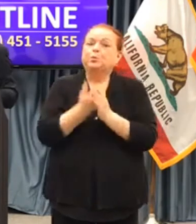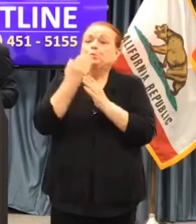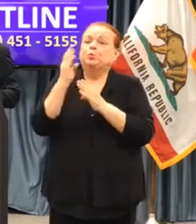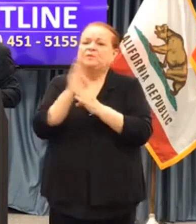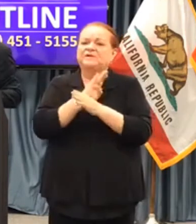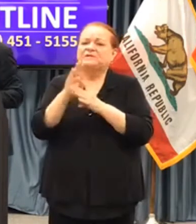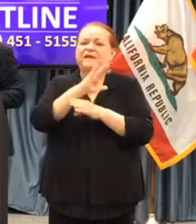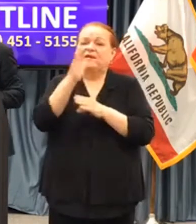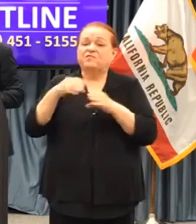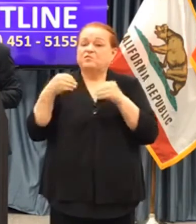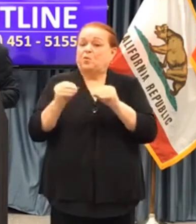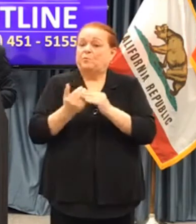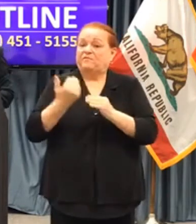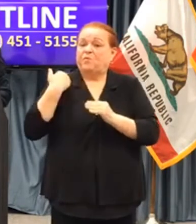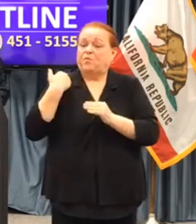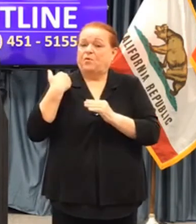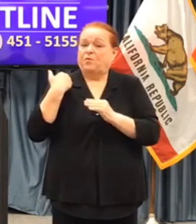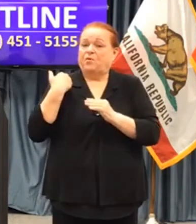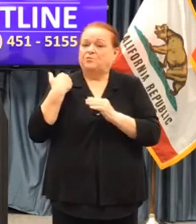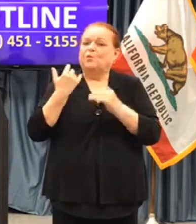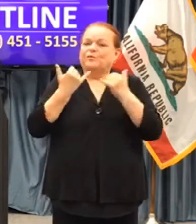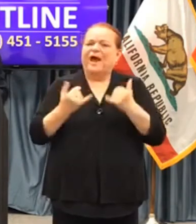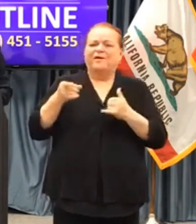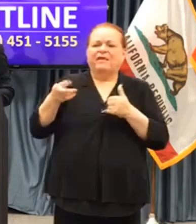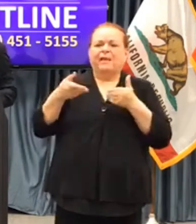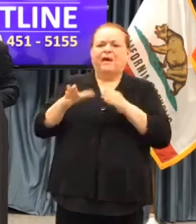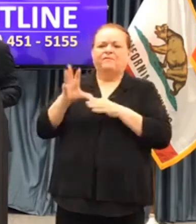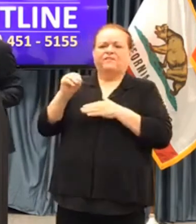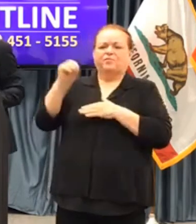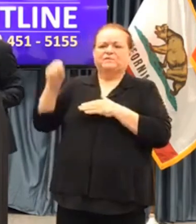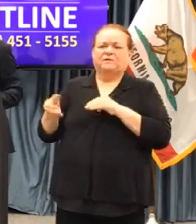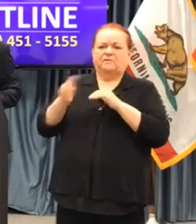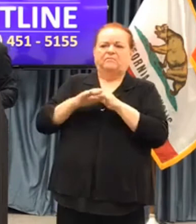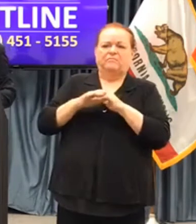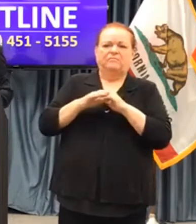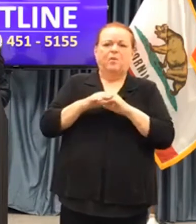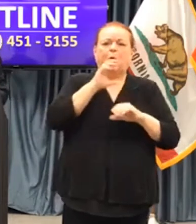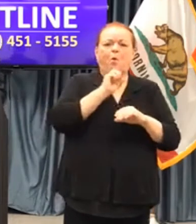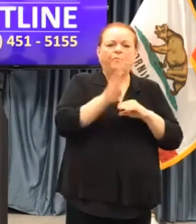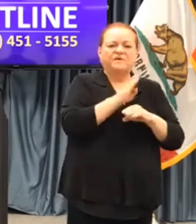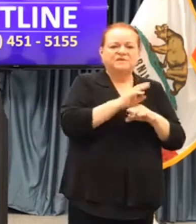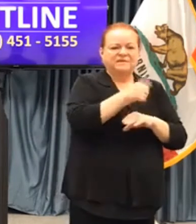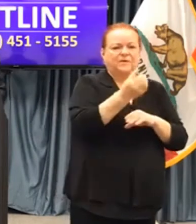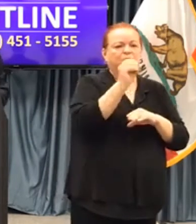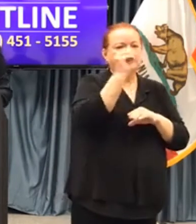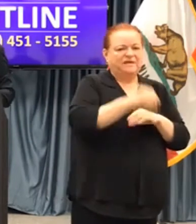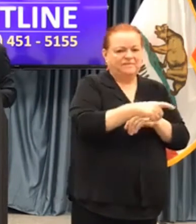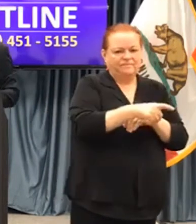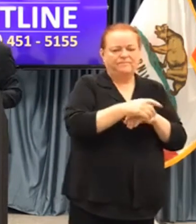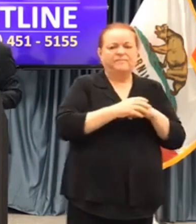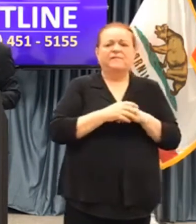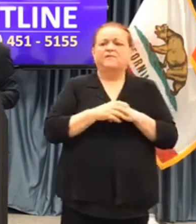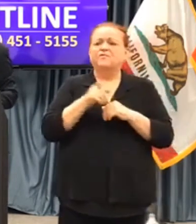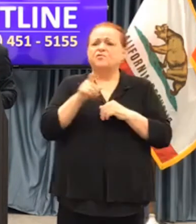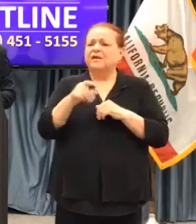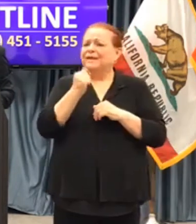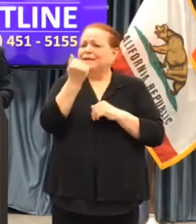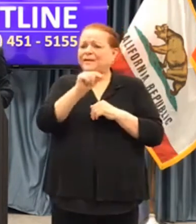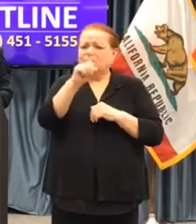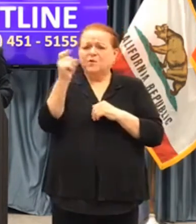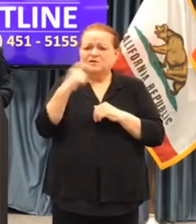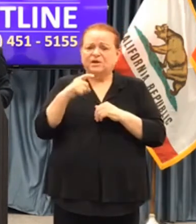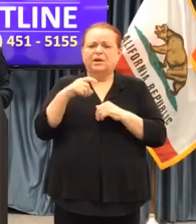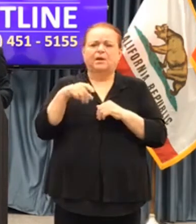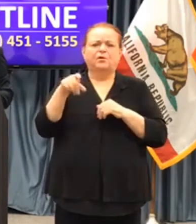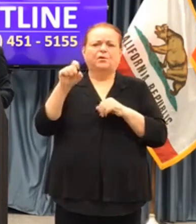you never sold that commodity before. If you have any questions, I just want you to call the DA hotline. I set up a